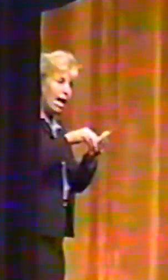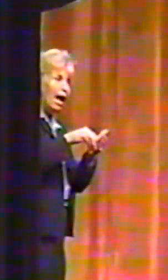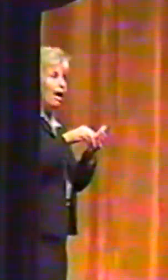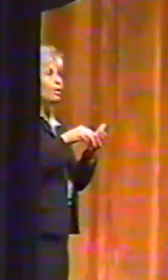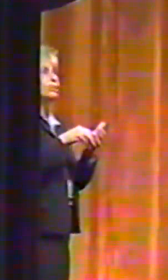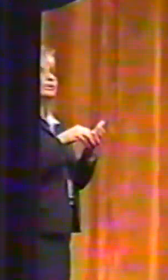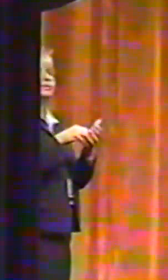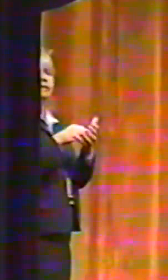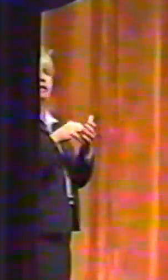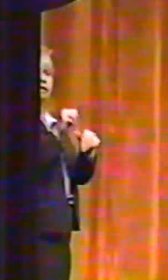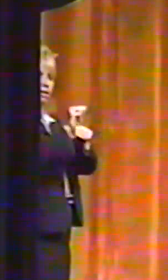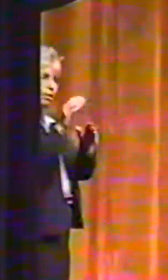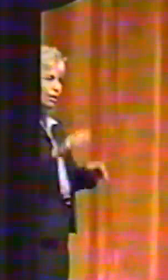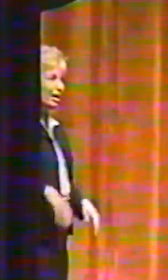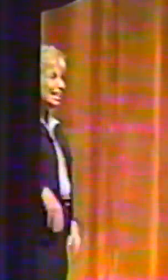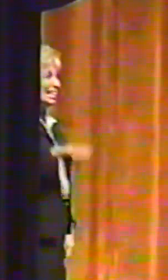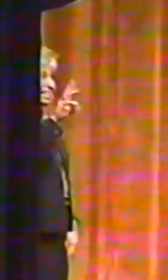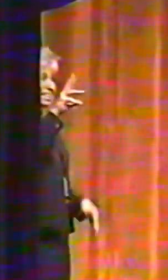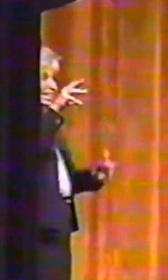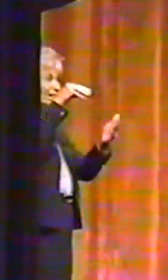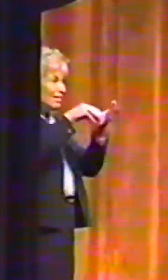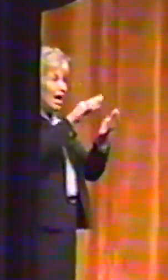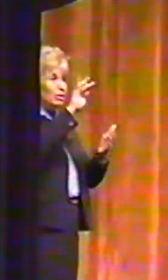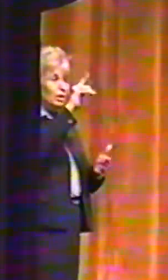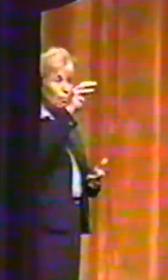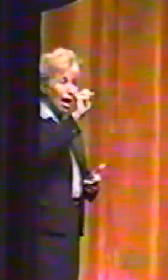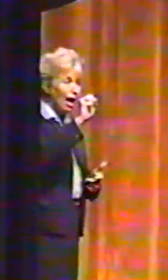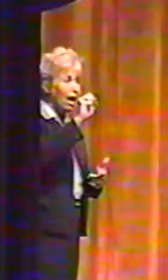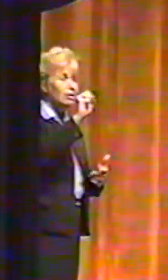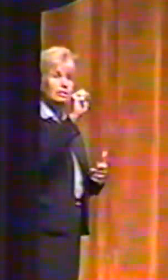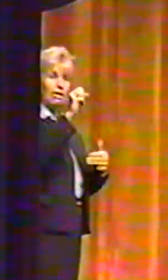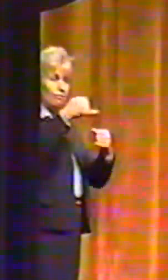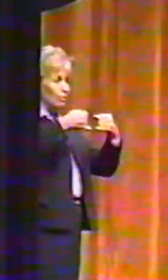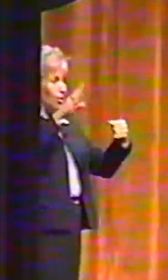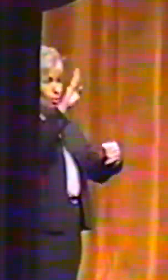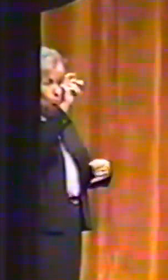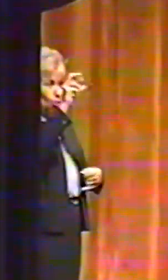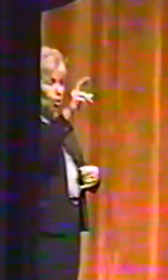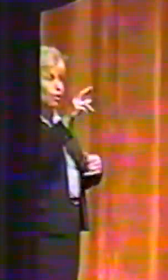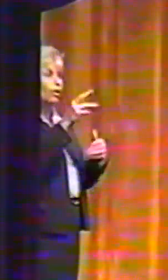patrolling 6,000 miles of border between Canada, including Canada and Mexico.